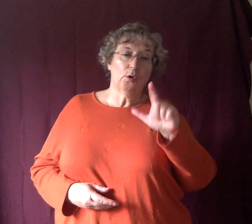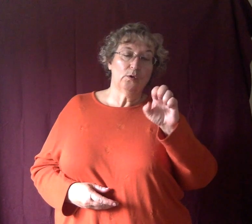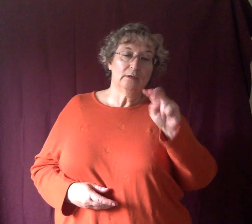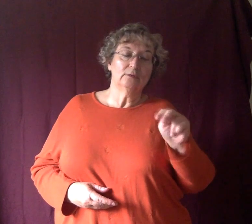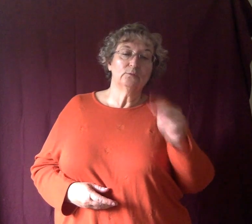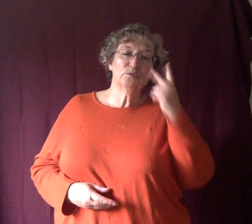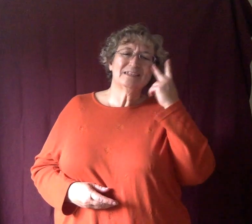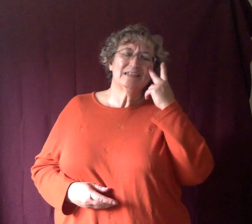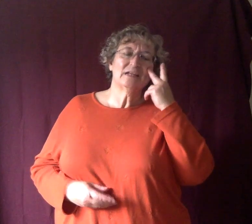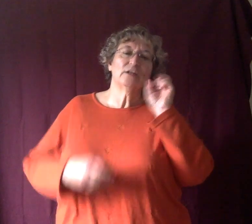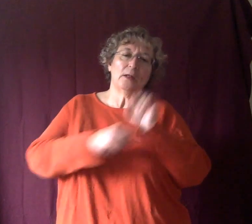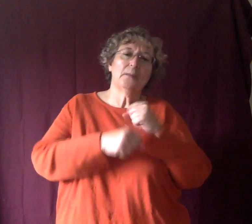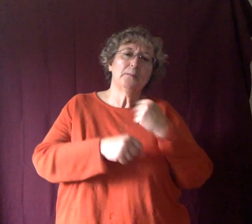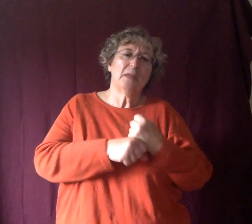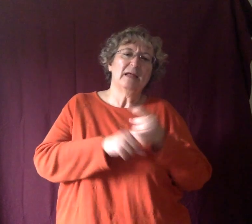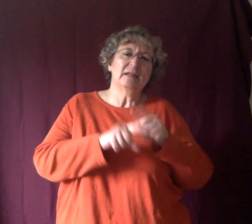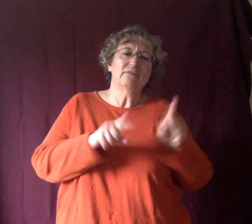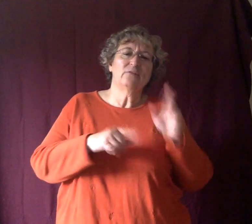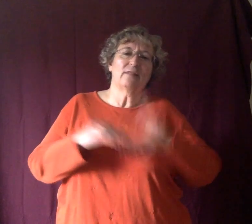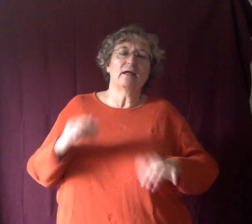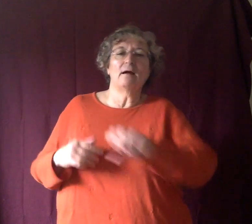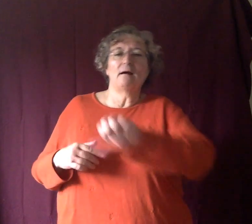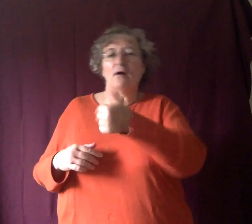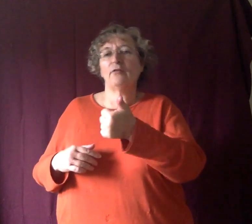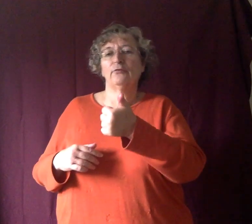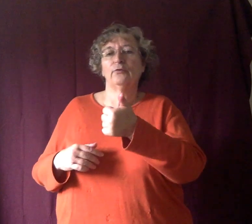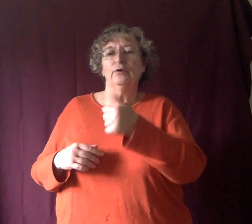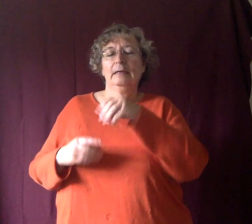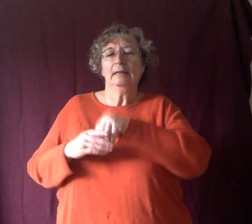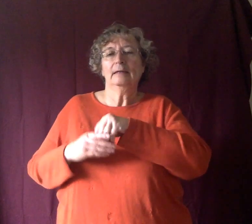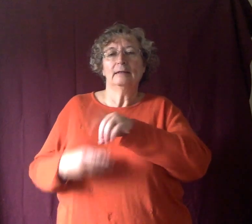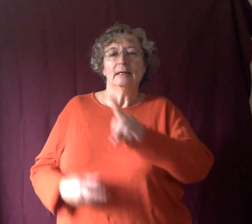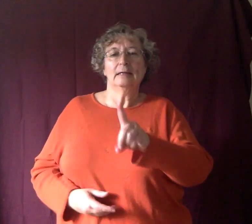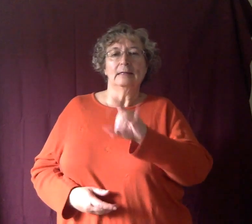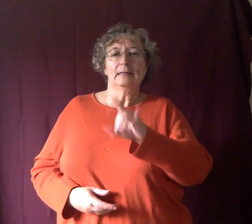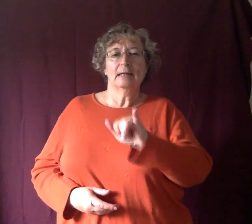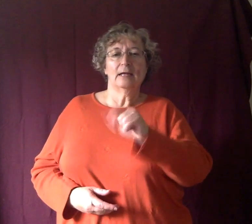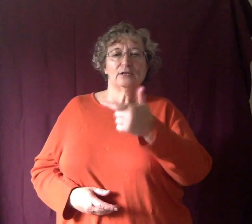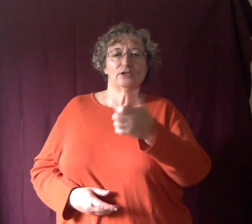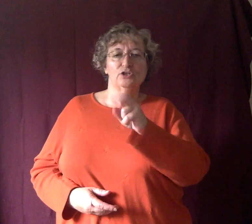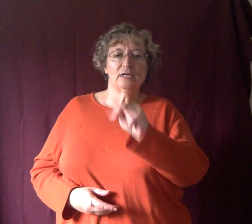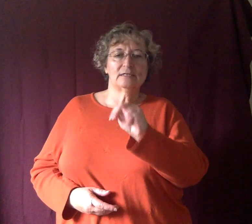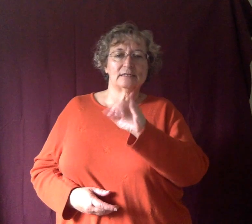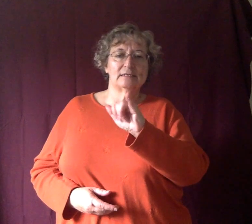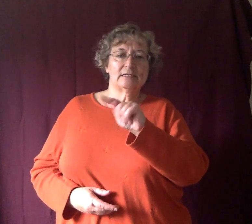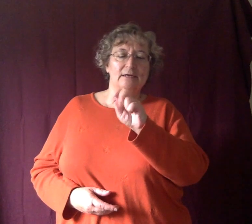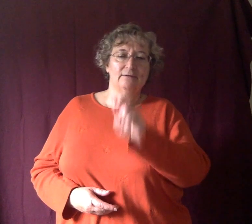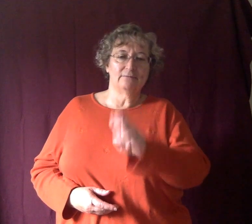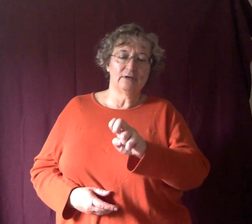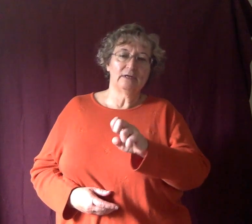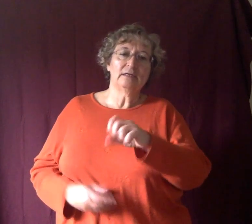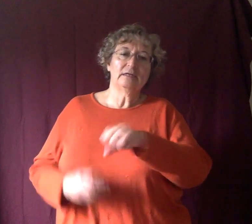differently than the walls of any other tissue in your digestive system. They do consist of large, hollow, cup-shaped pouches that will be